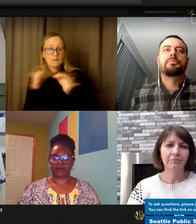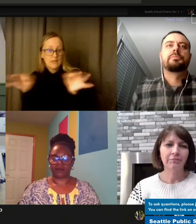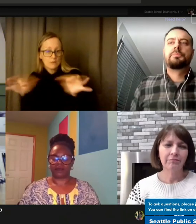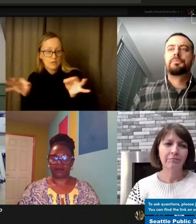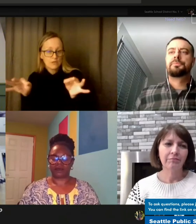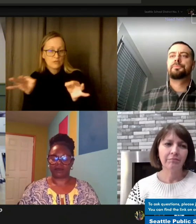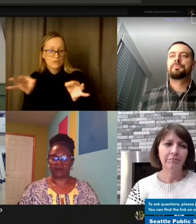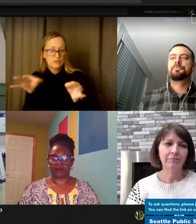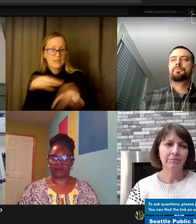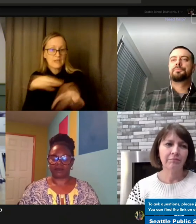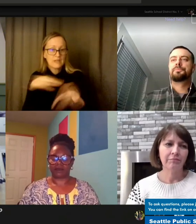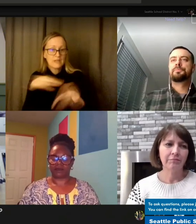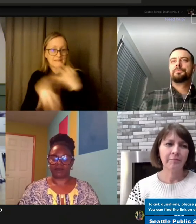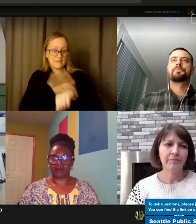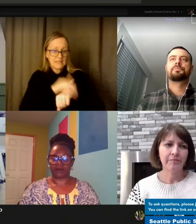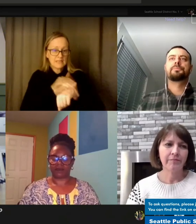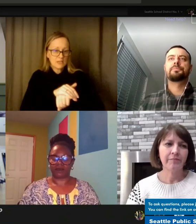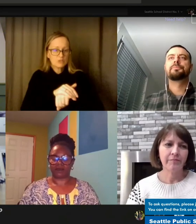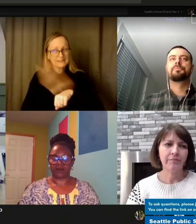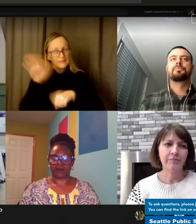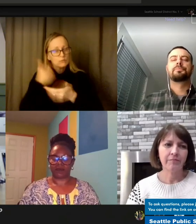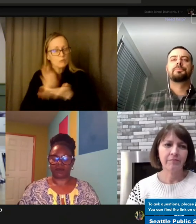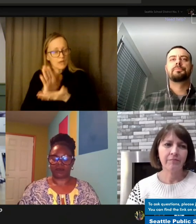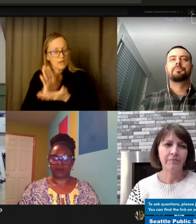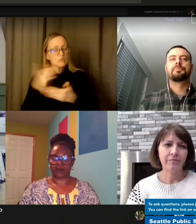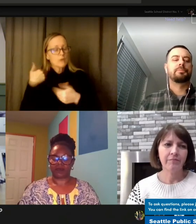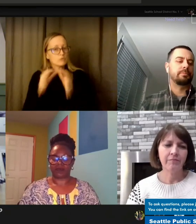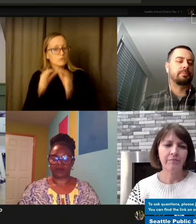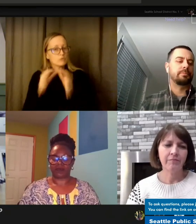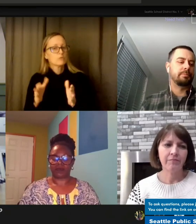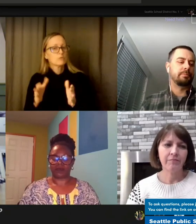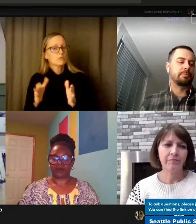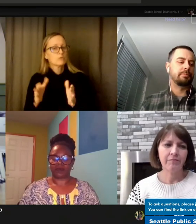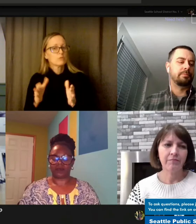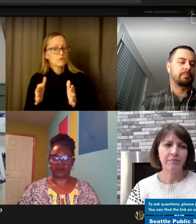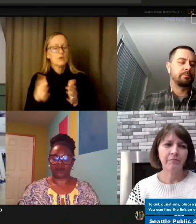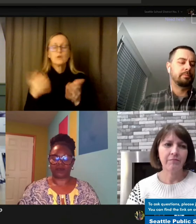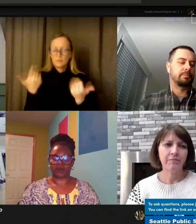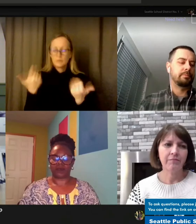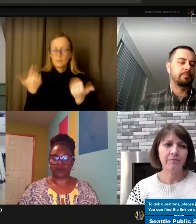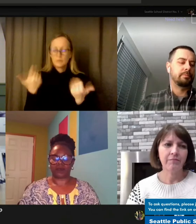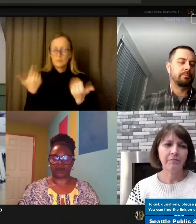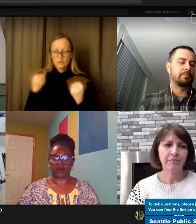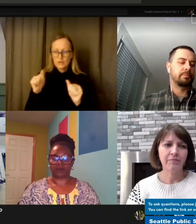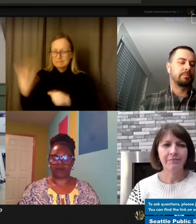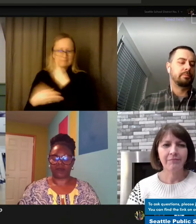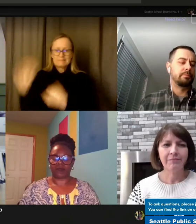we provide them in different possible ways we can.